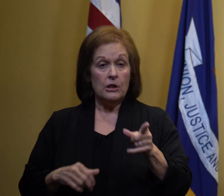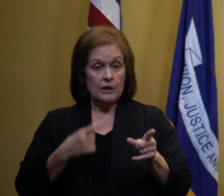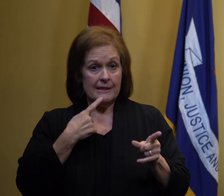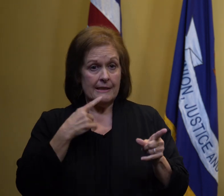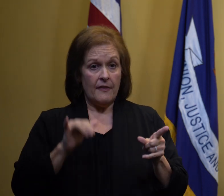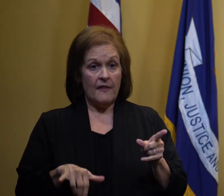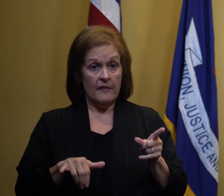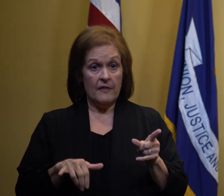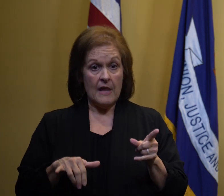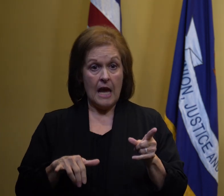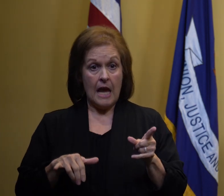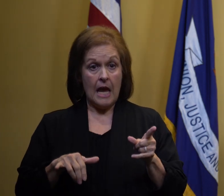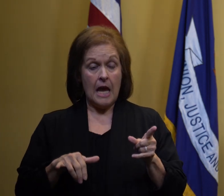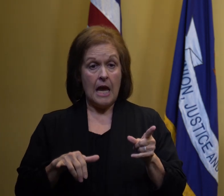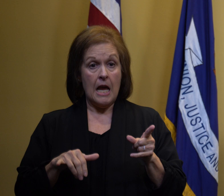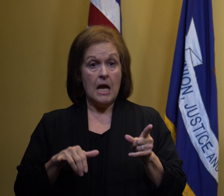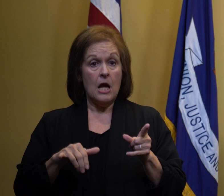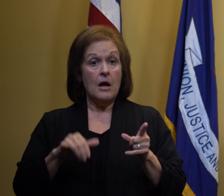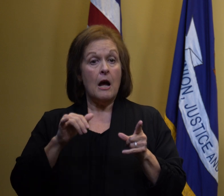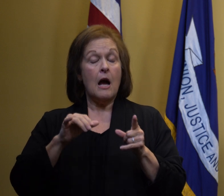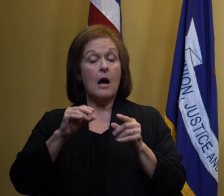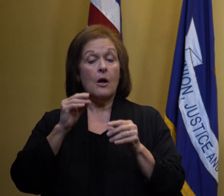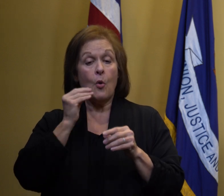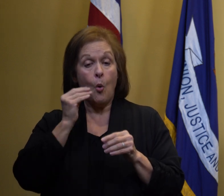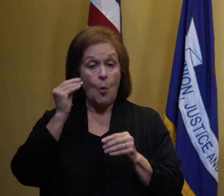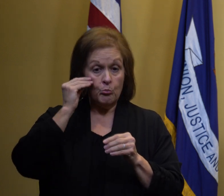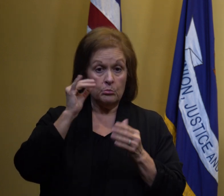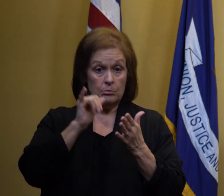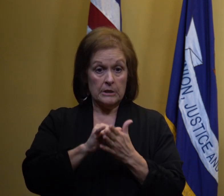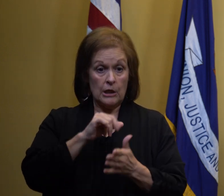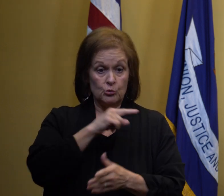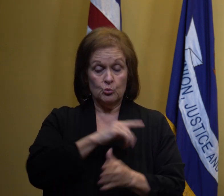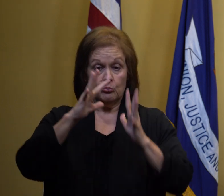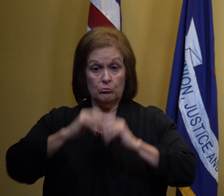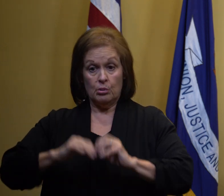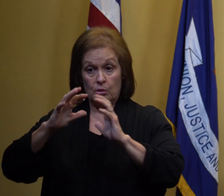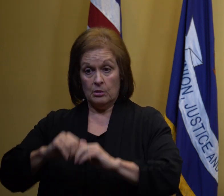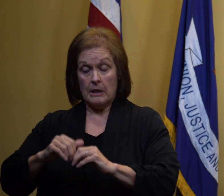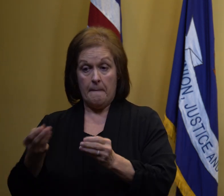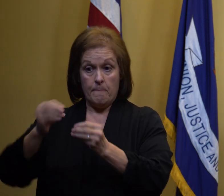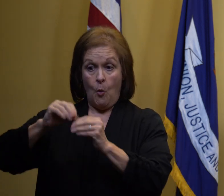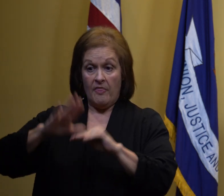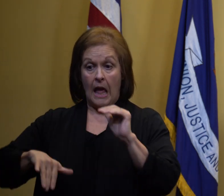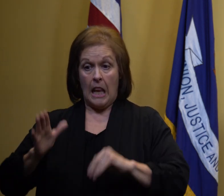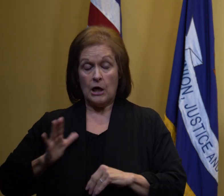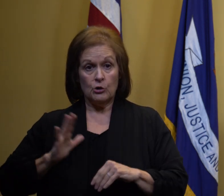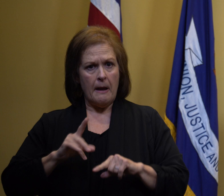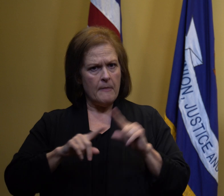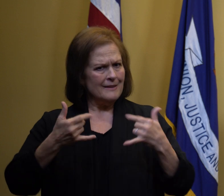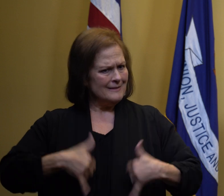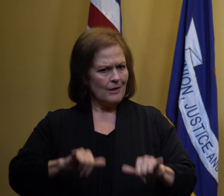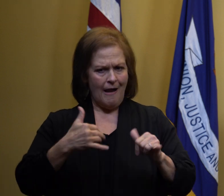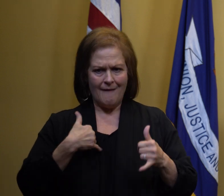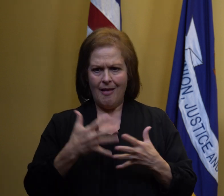properties and also outpacing the demolition that you all have been doing just across the city compared to last year. But we still have quite a large backlog